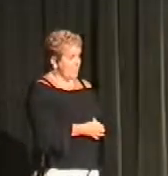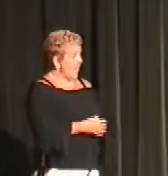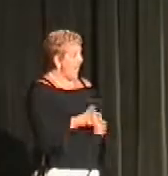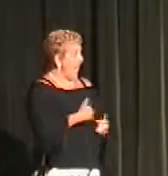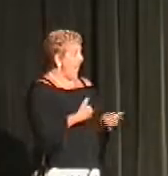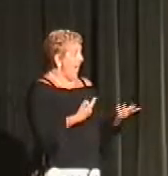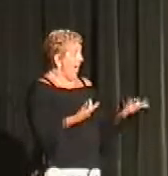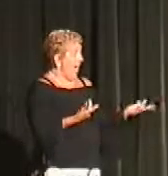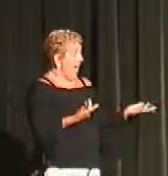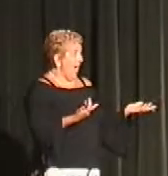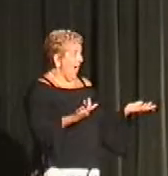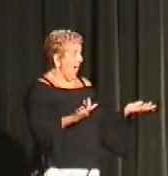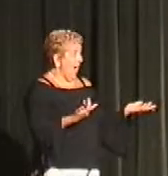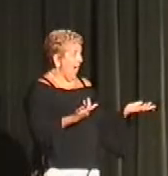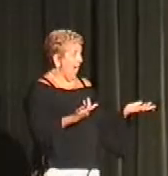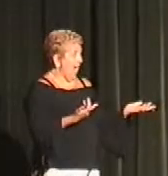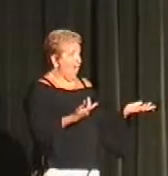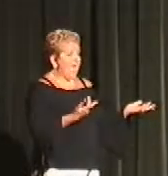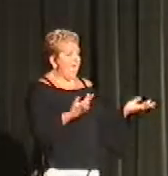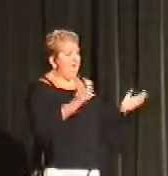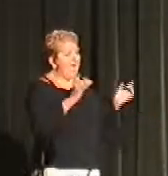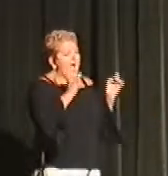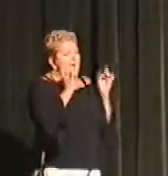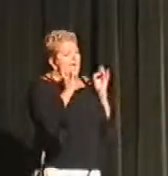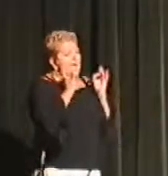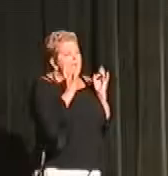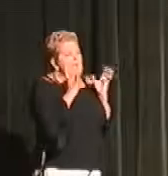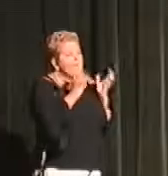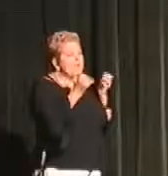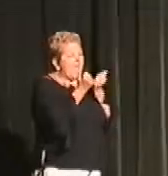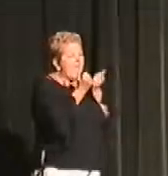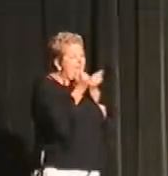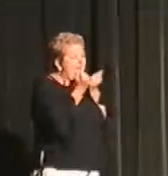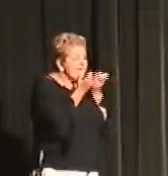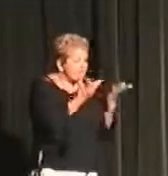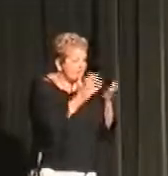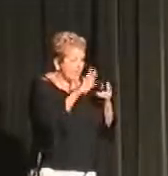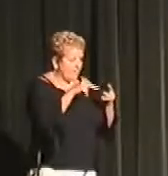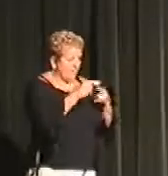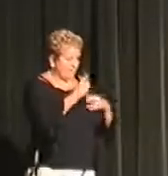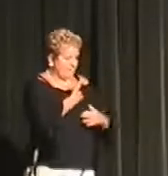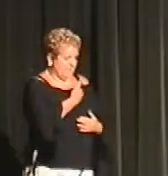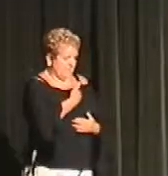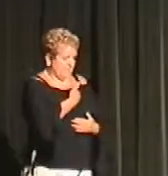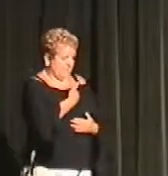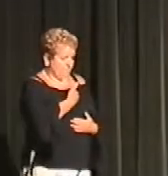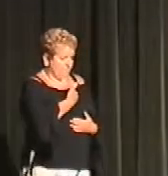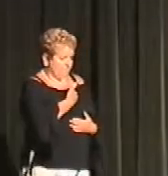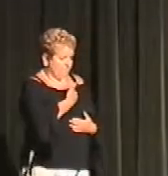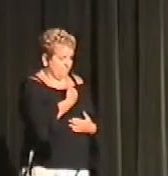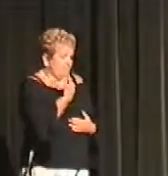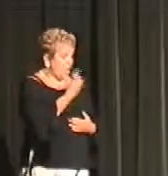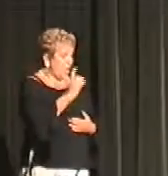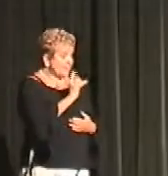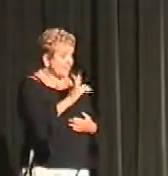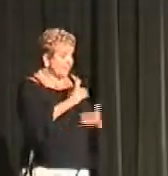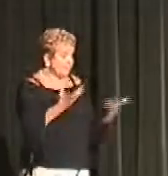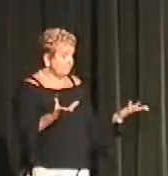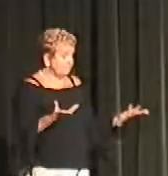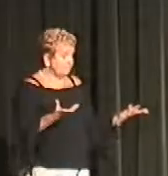You know, I hated everything about myself. I always had, and that did not miraculously go